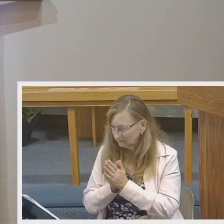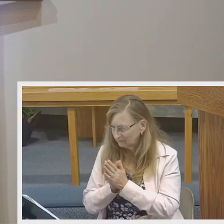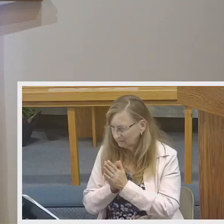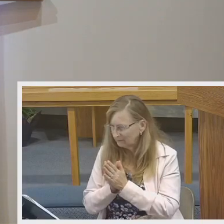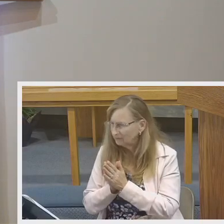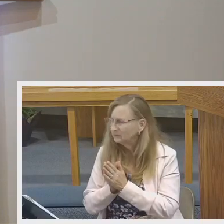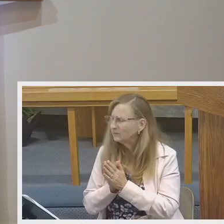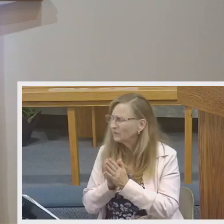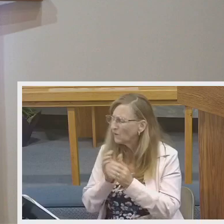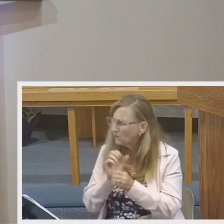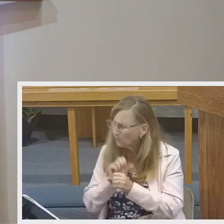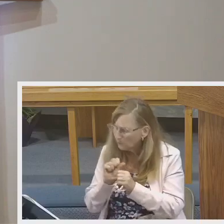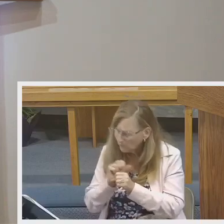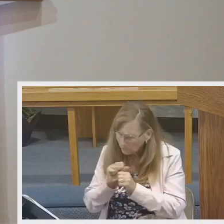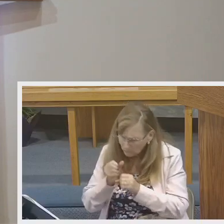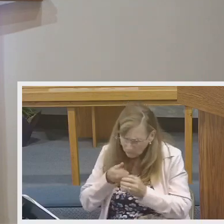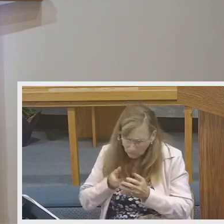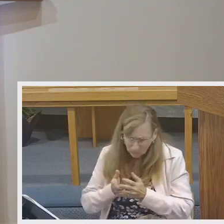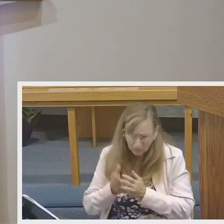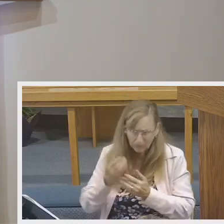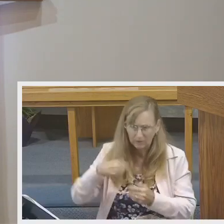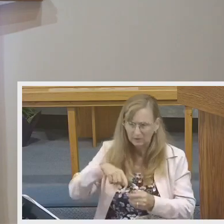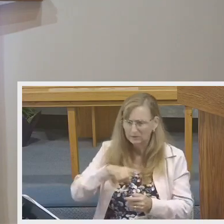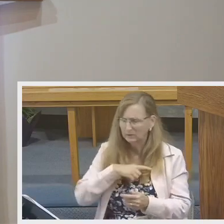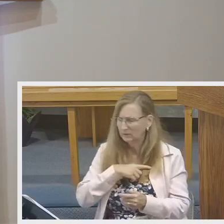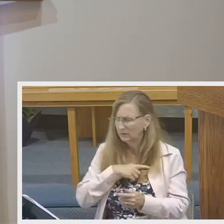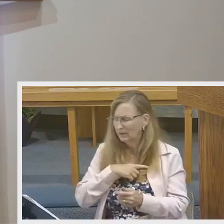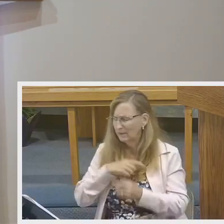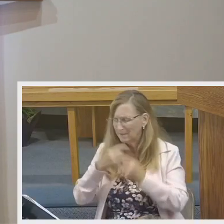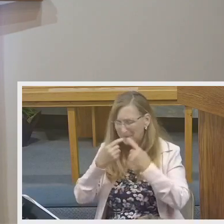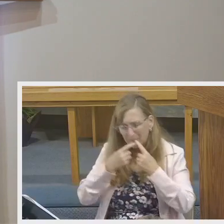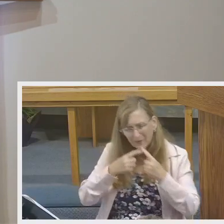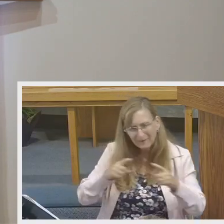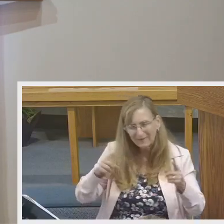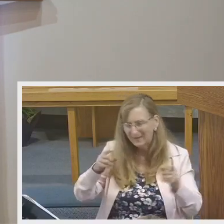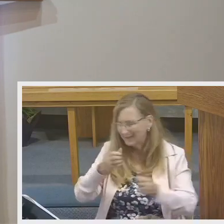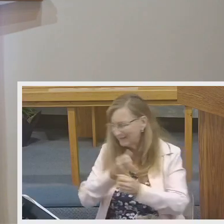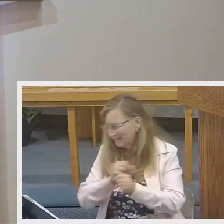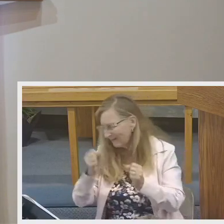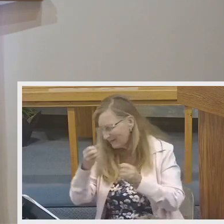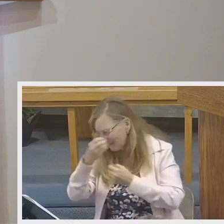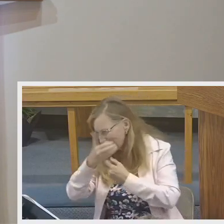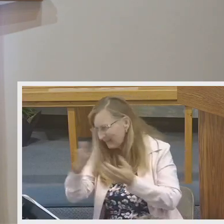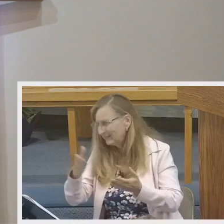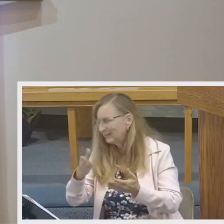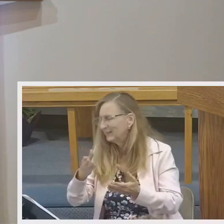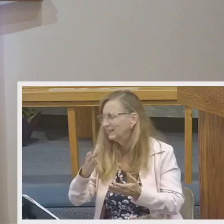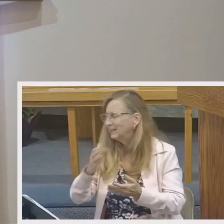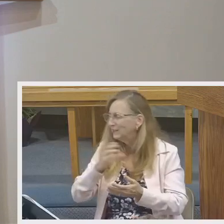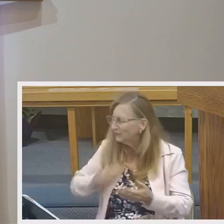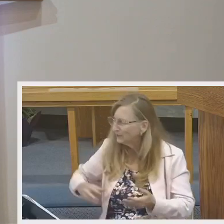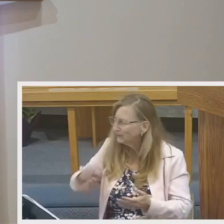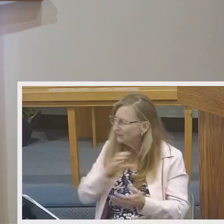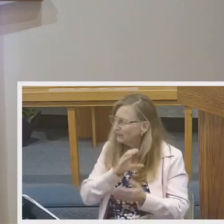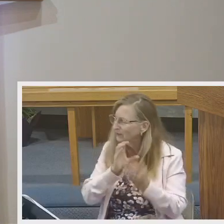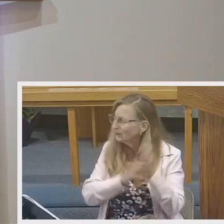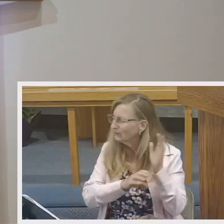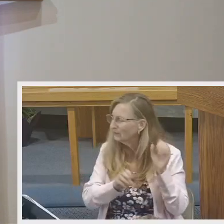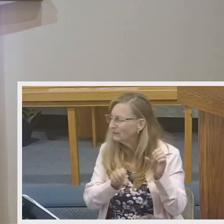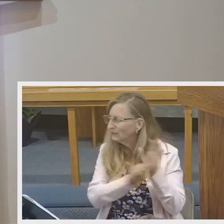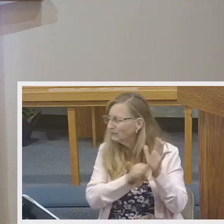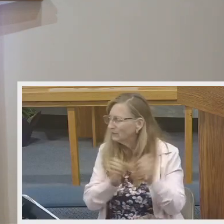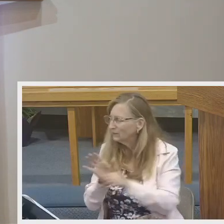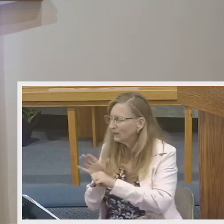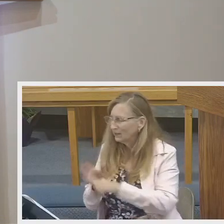Work through us and our congregation as we proclaim the saving message of the crucified and risen Jesus, so that many